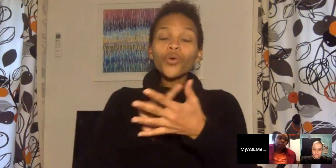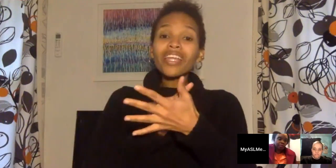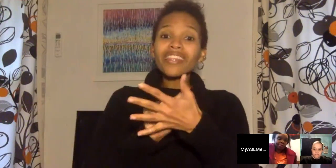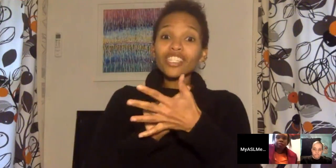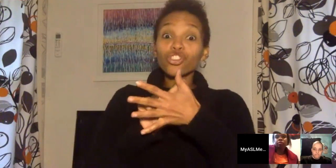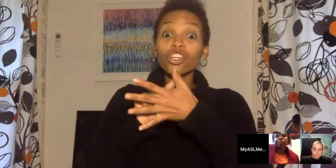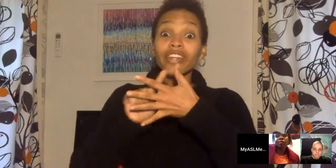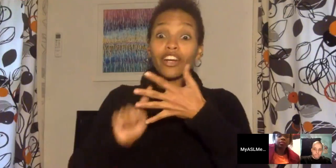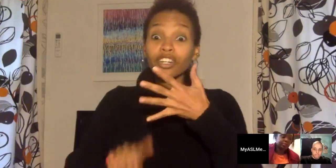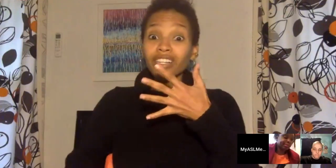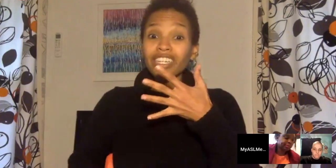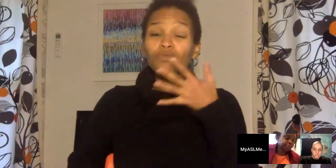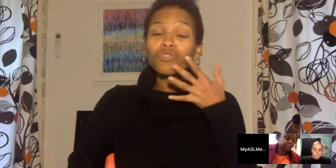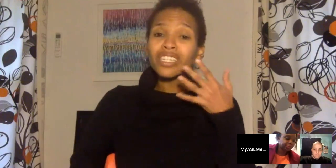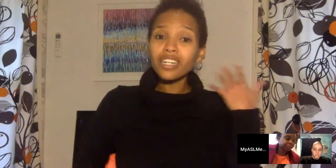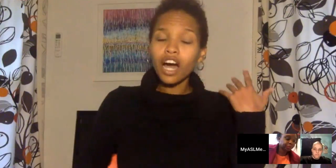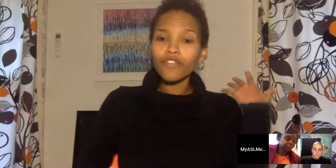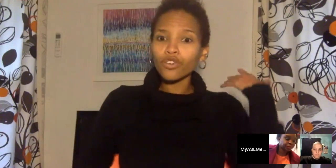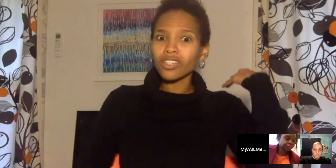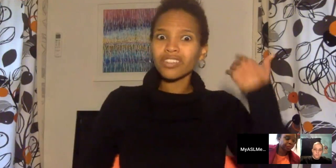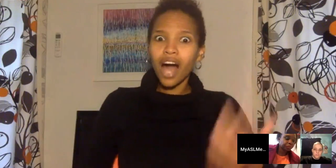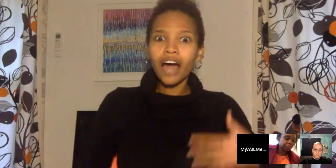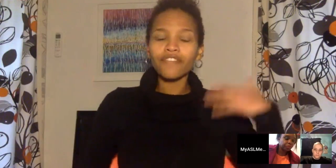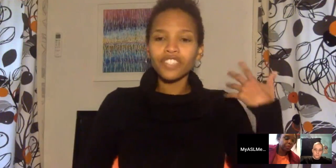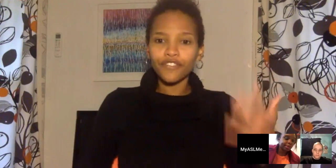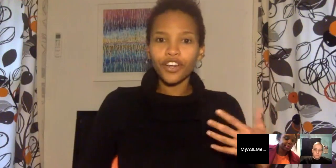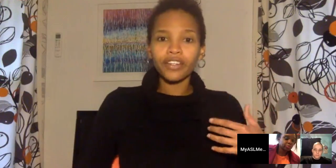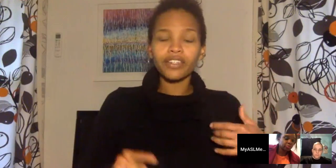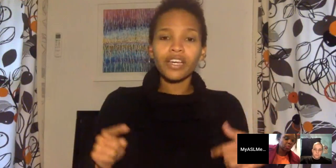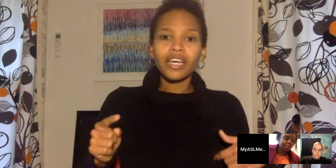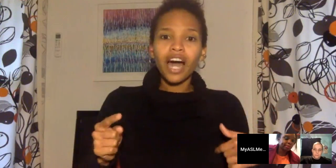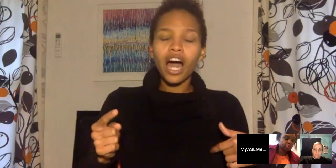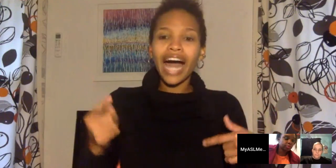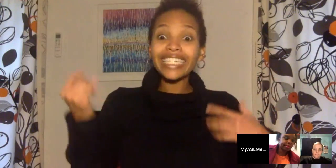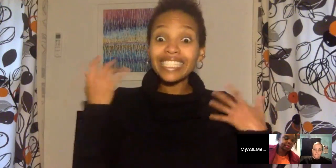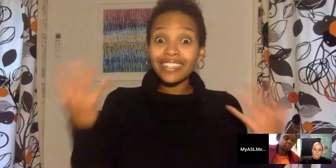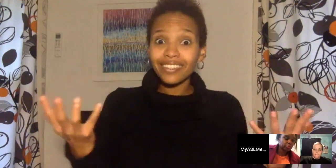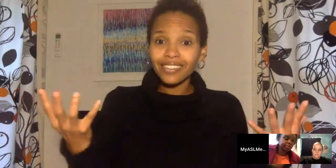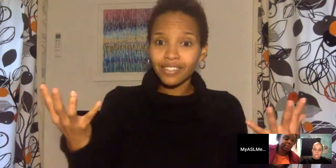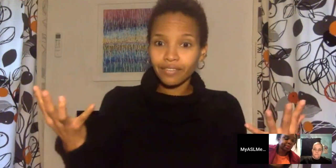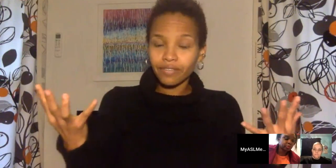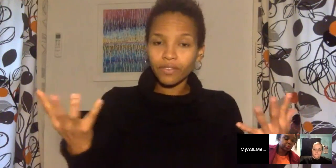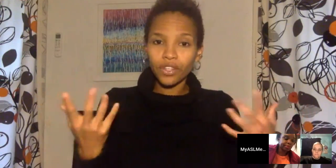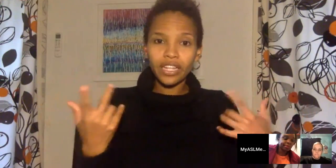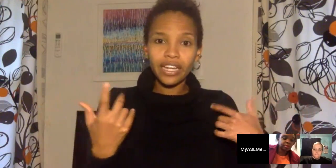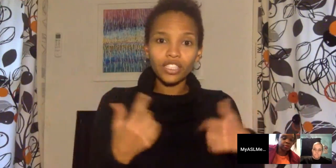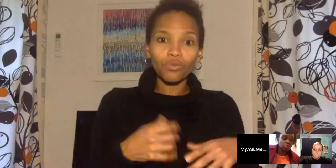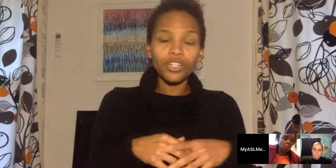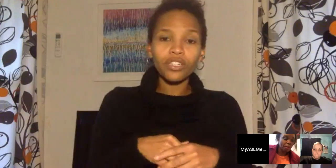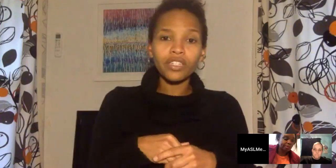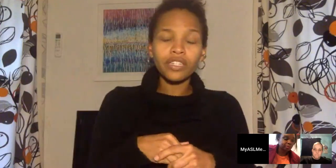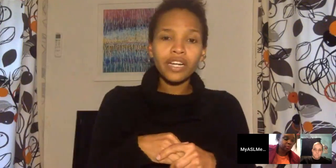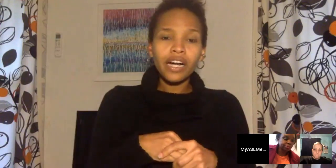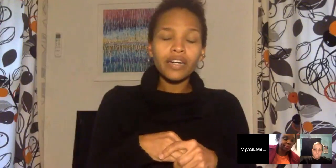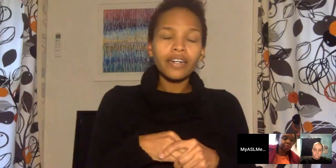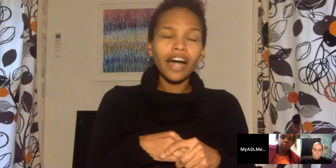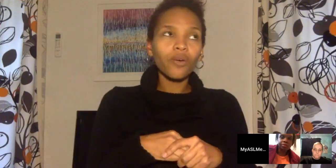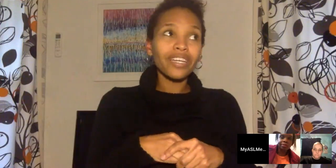doing this generically really covers a lot of different ideas. It's a real, I don't want to say